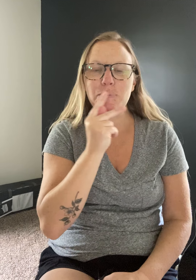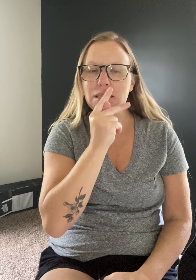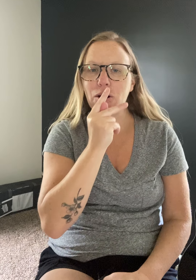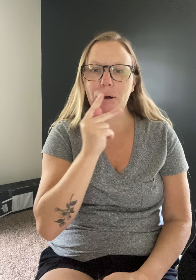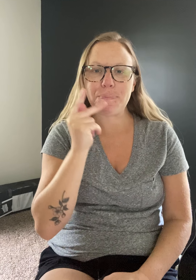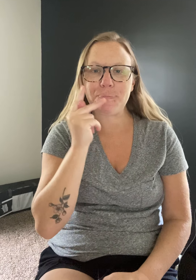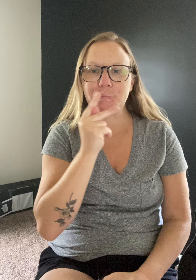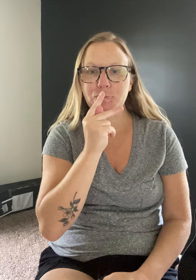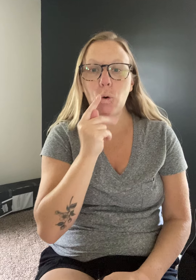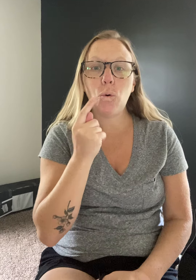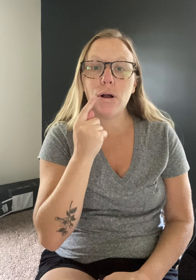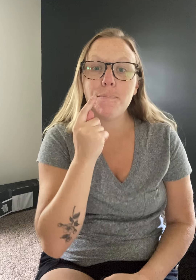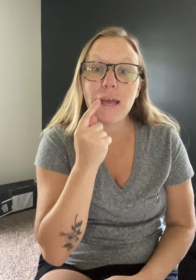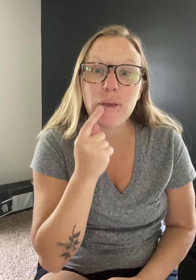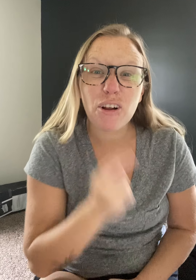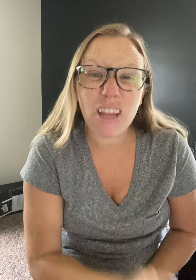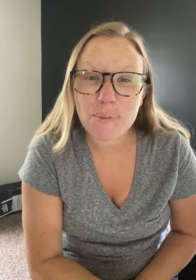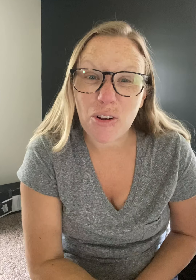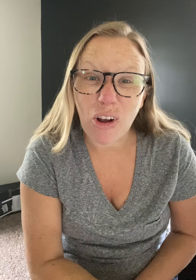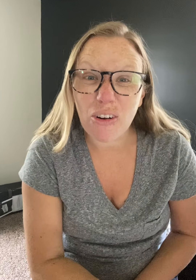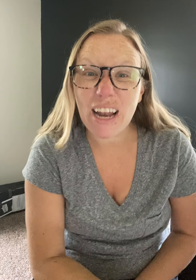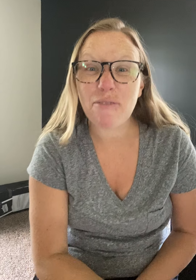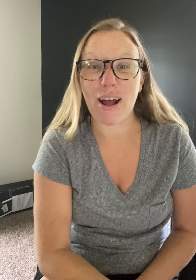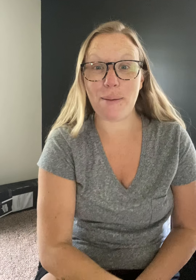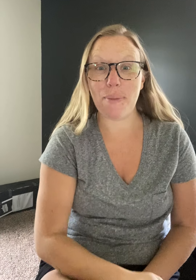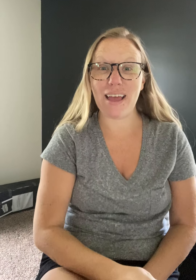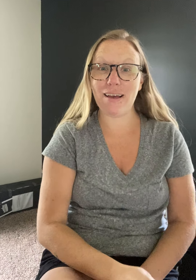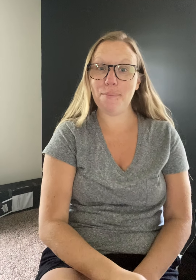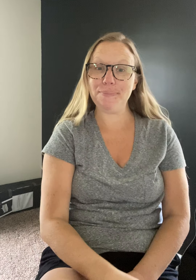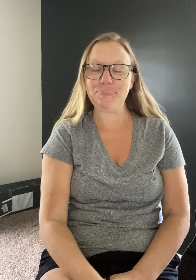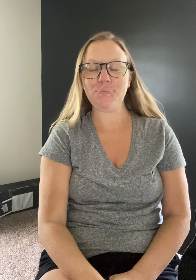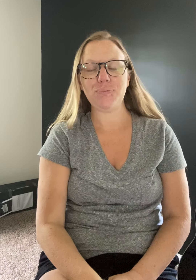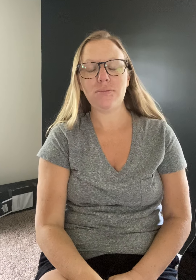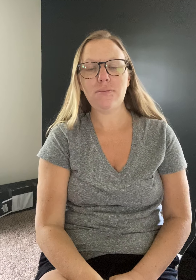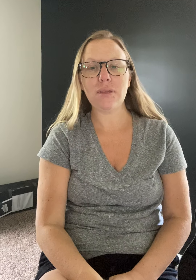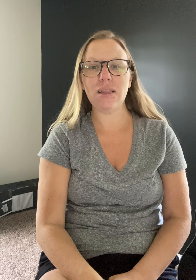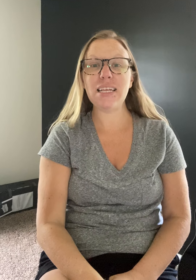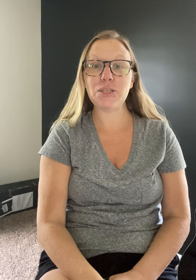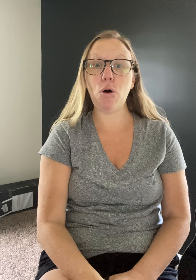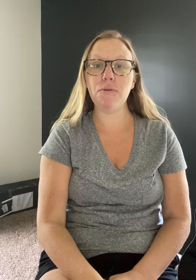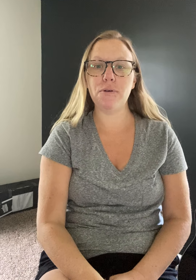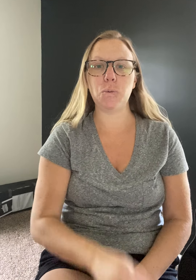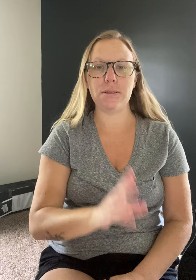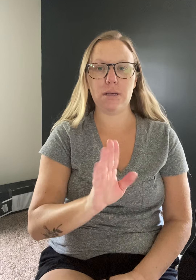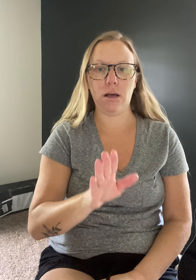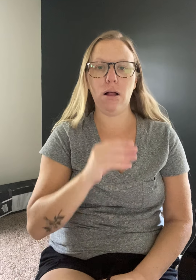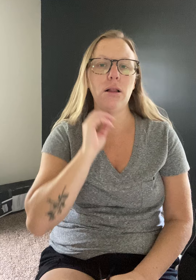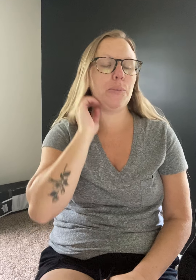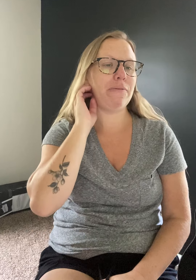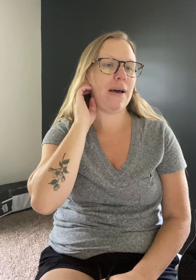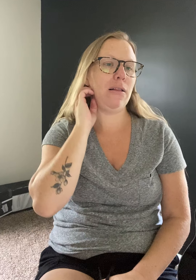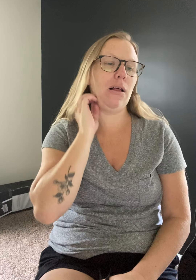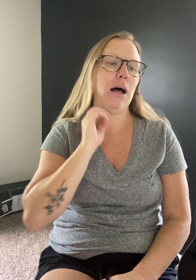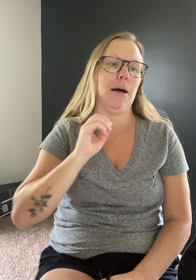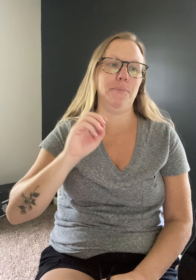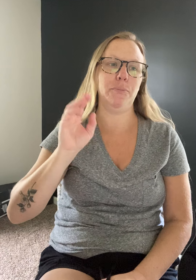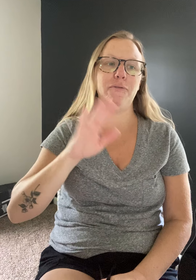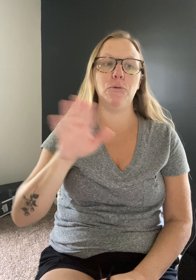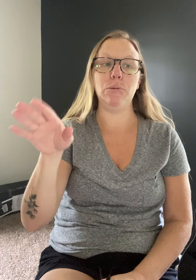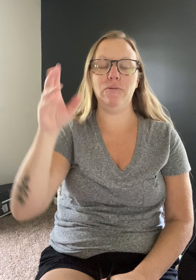lipstick on. Or maybe your lips are already red and pink. Let's go over those ones a little bit before we move